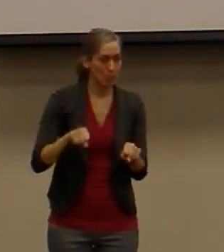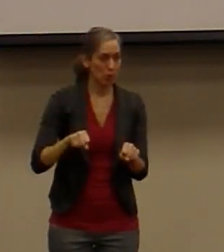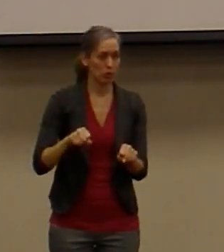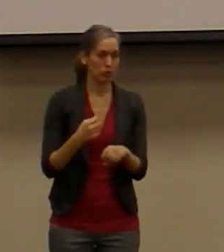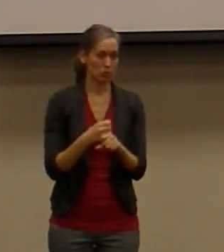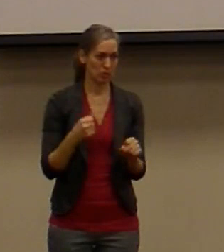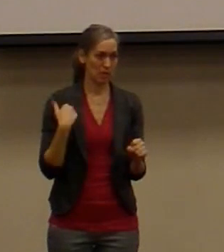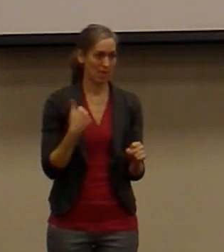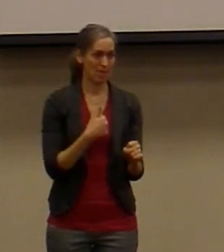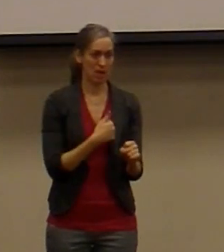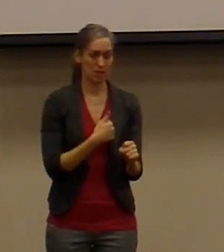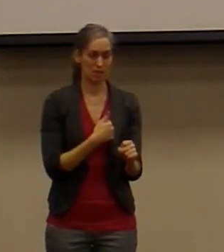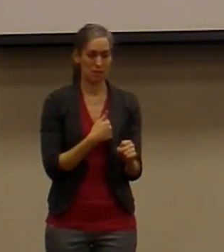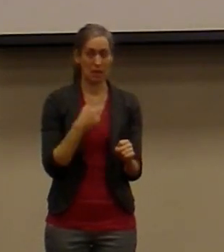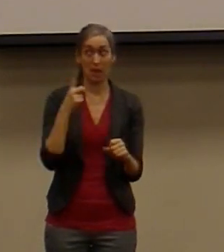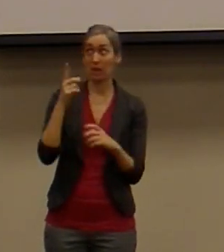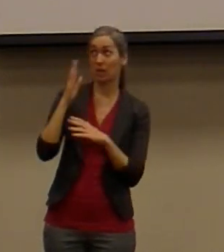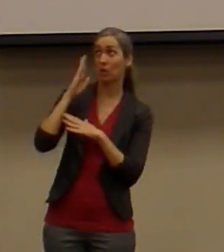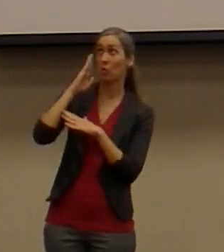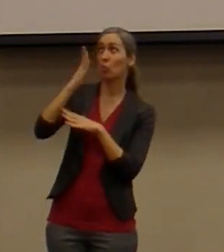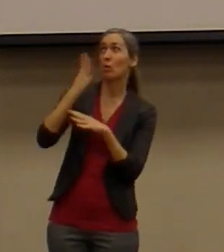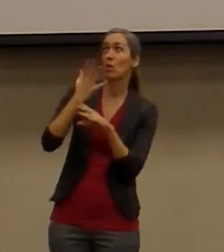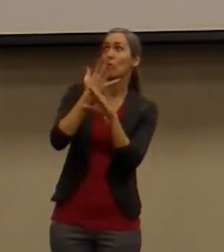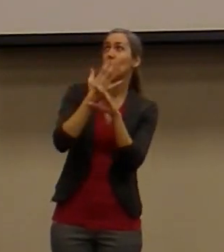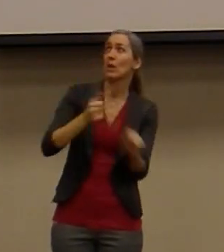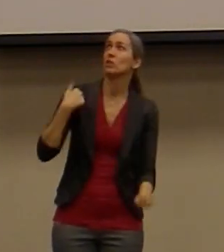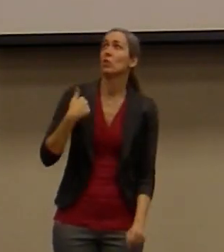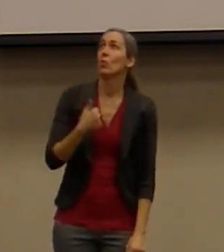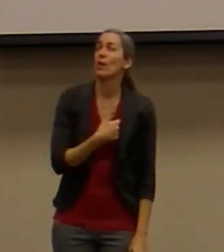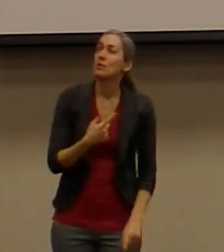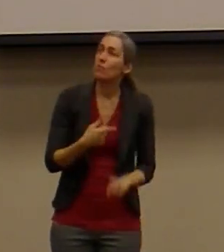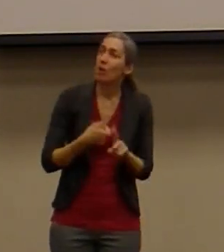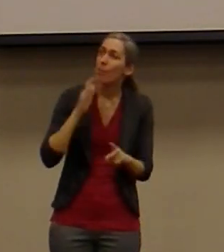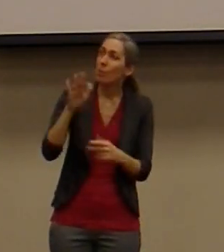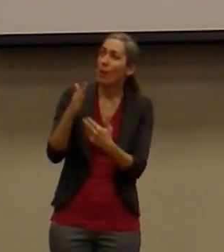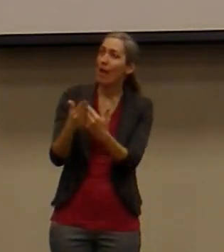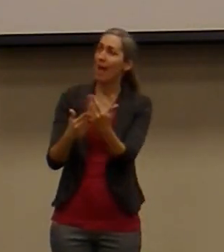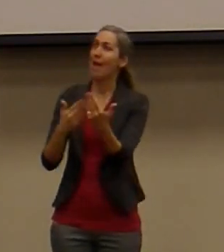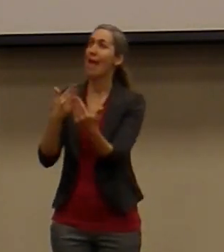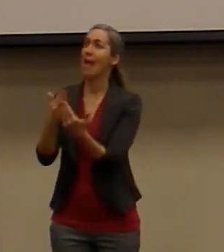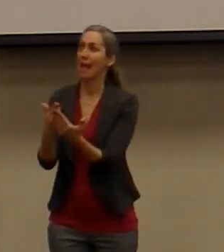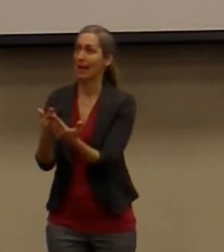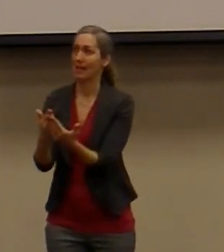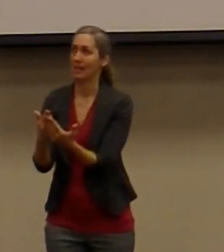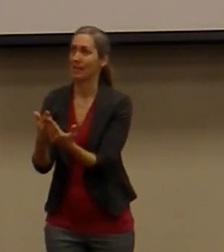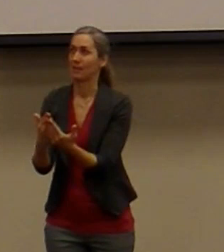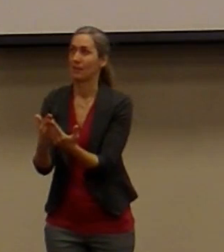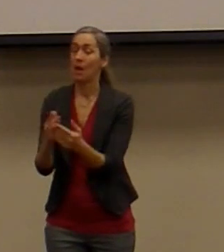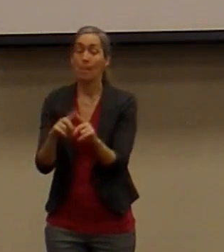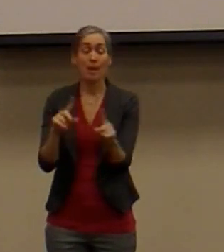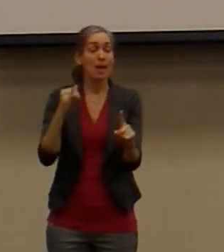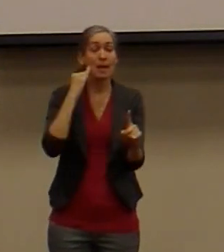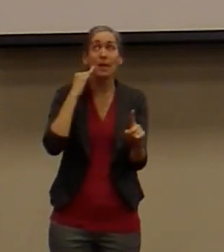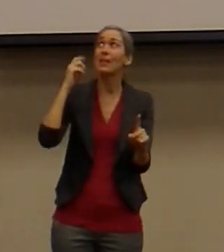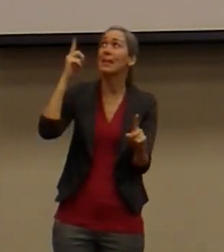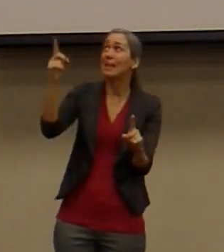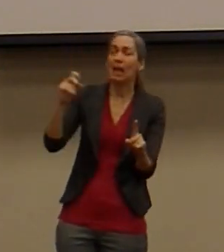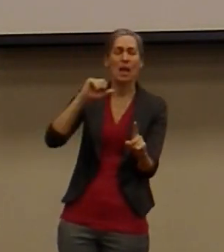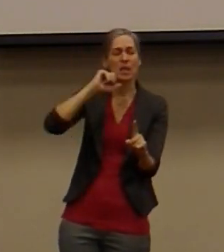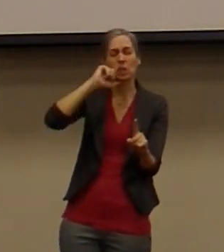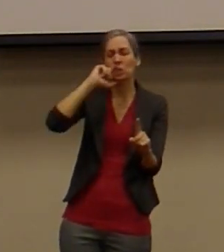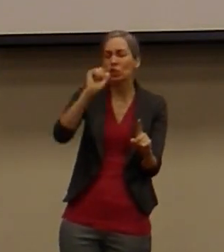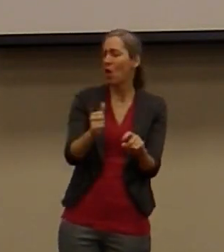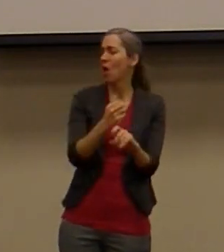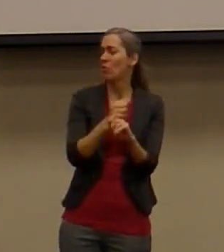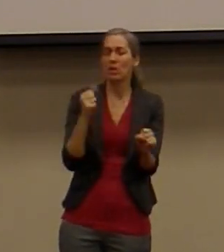us from it, and he will rescue us from your hand, O king. But even if he does not, we